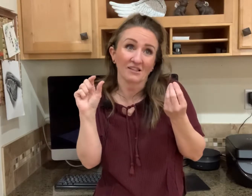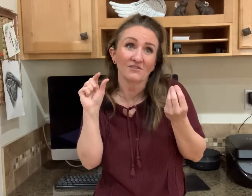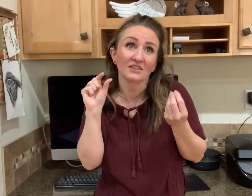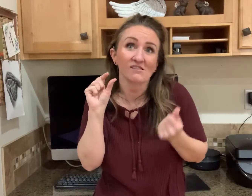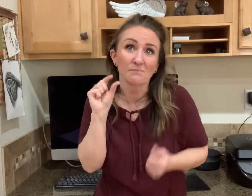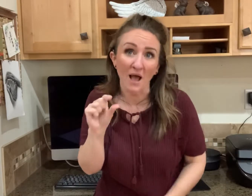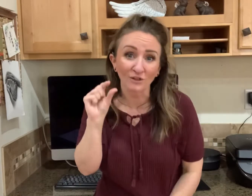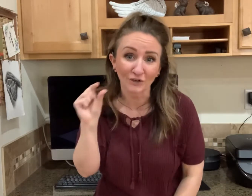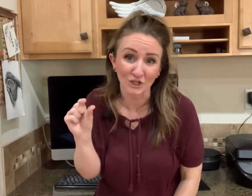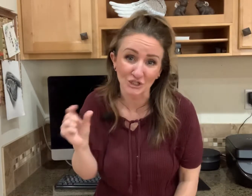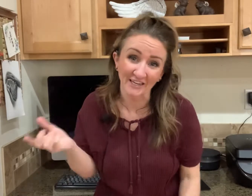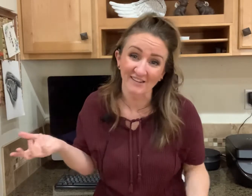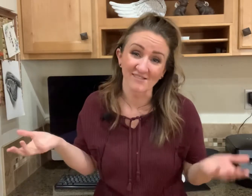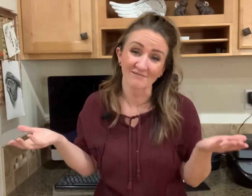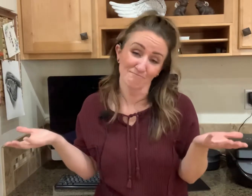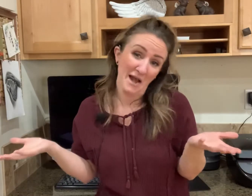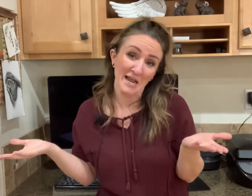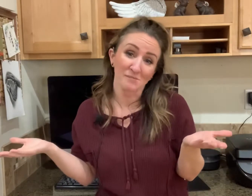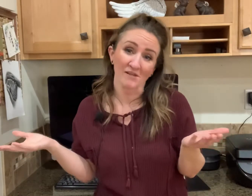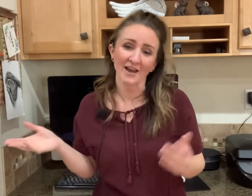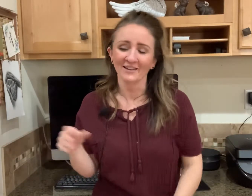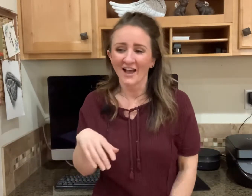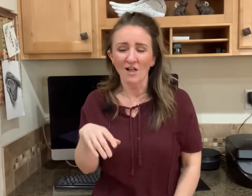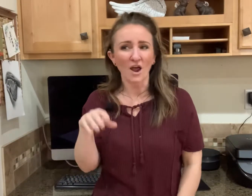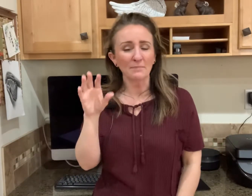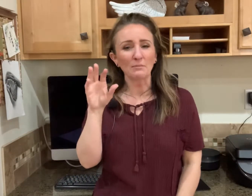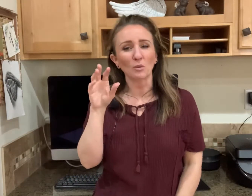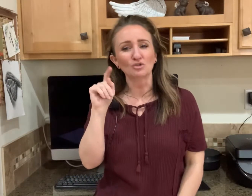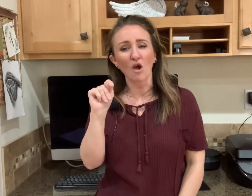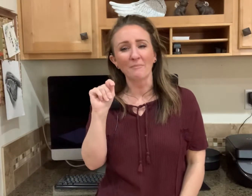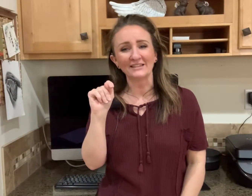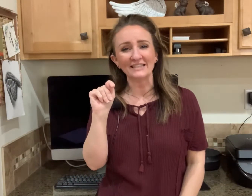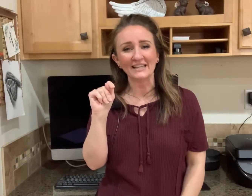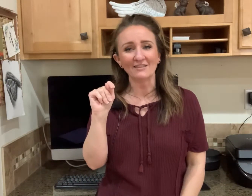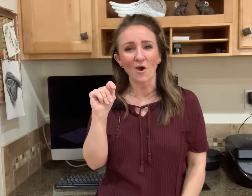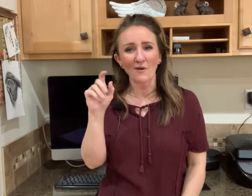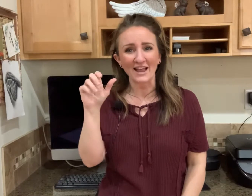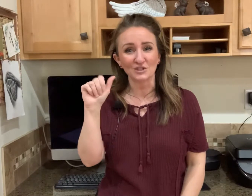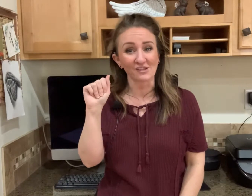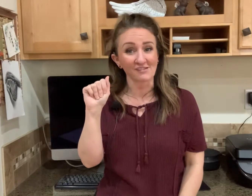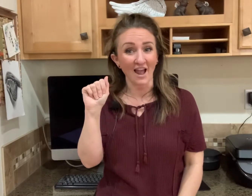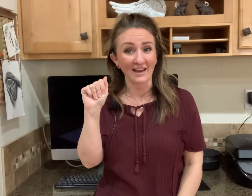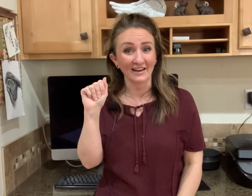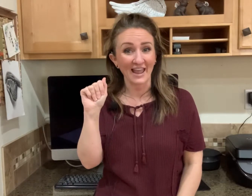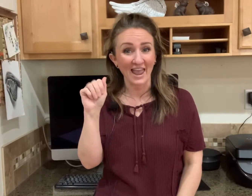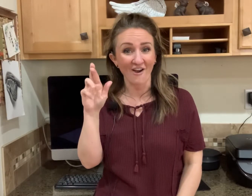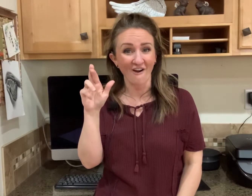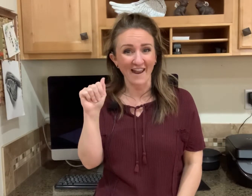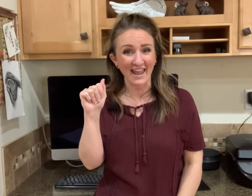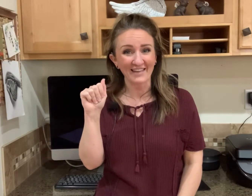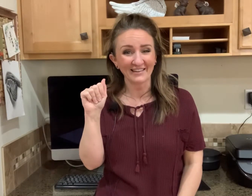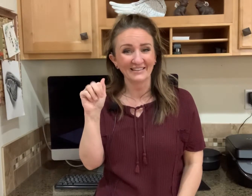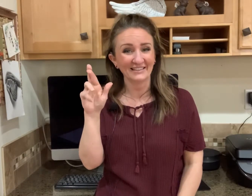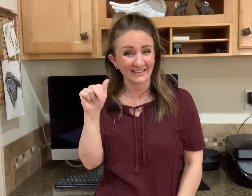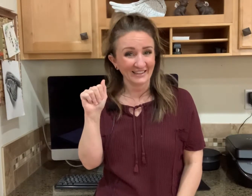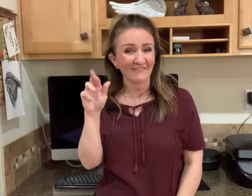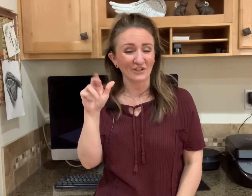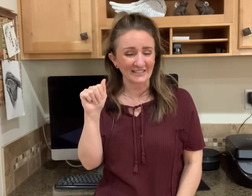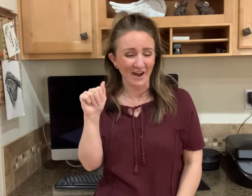The spelled version is my name sign. A lot of people will drop the T though and just sign A-R-A for Tara,